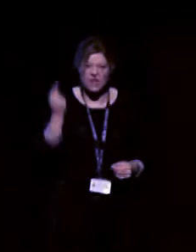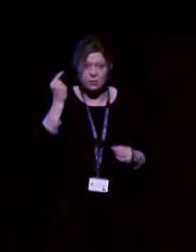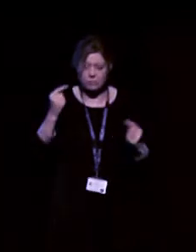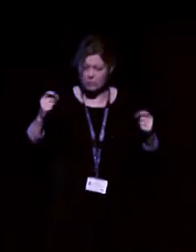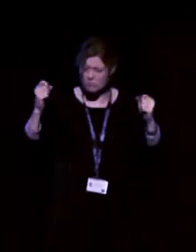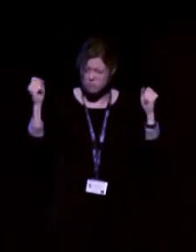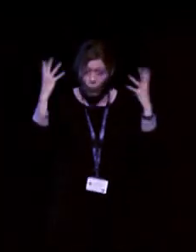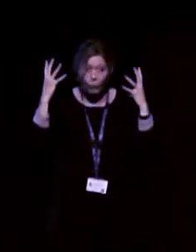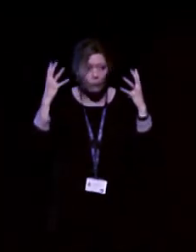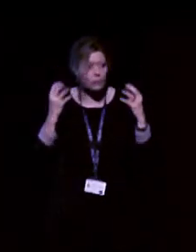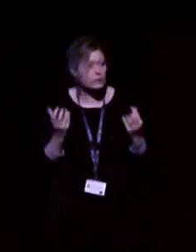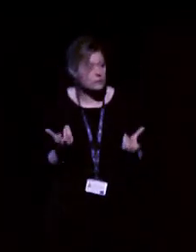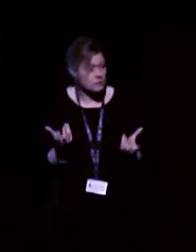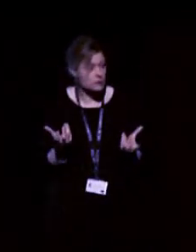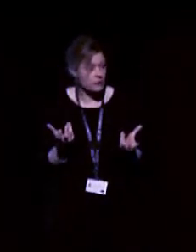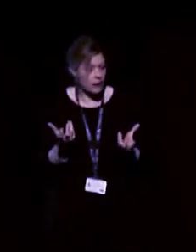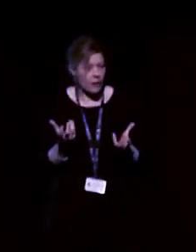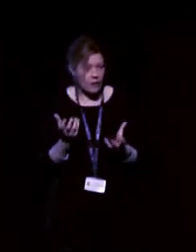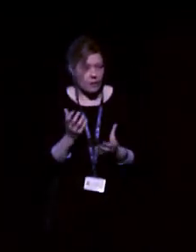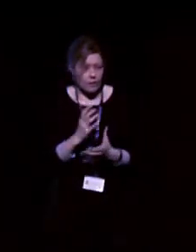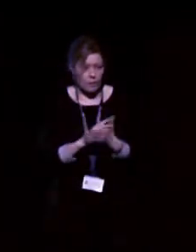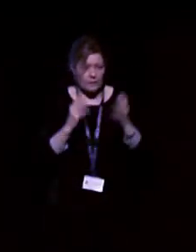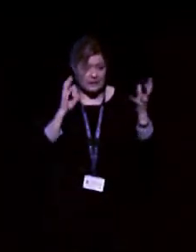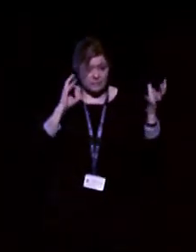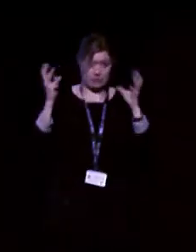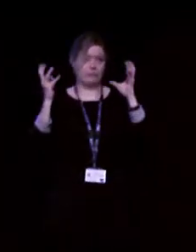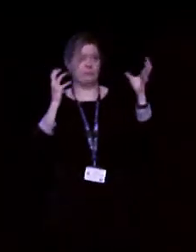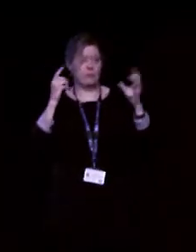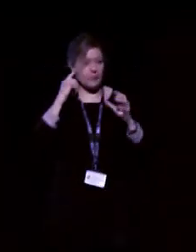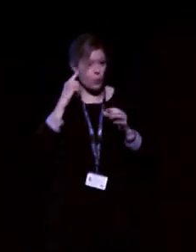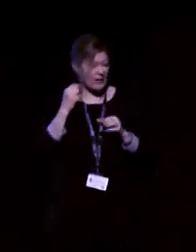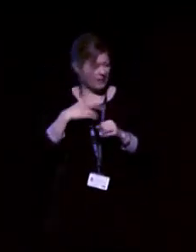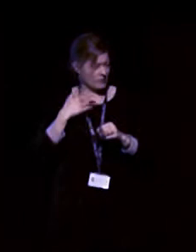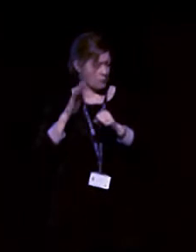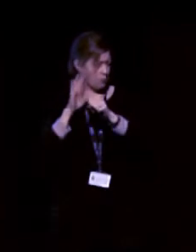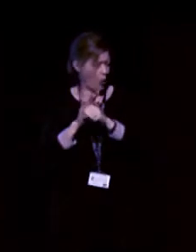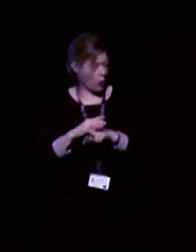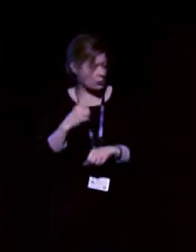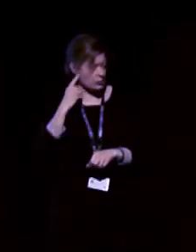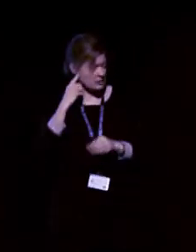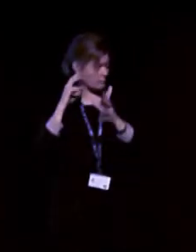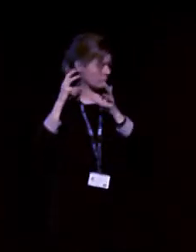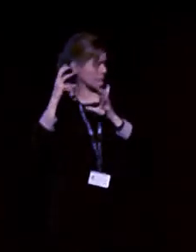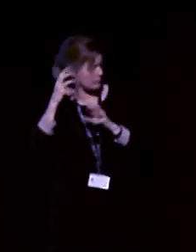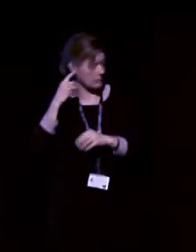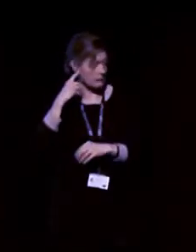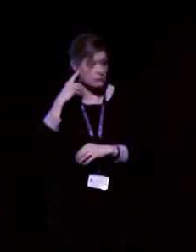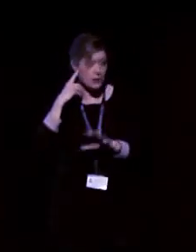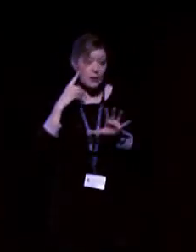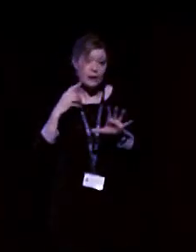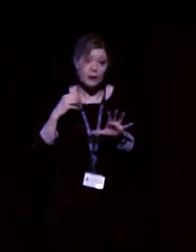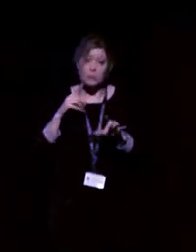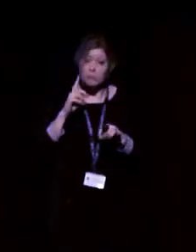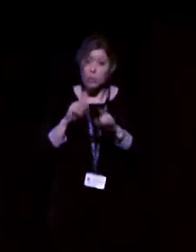noise, where you get a temporary threshold shift, the way the ear feels blocked, and with that, all of us have experienced the